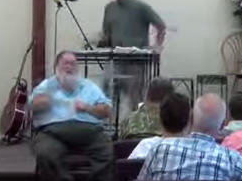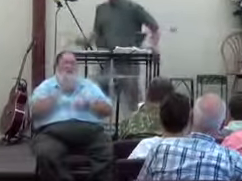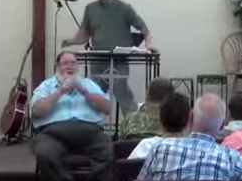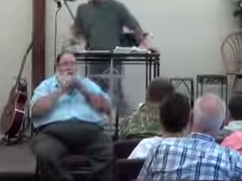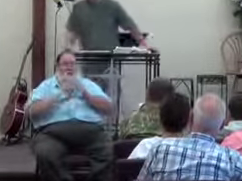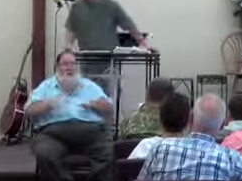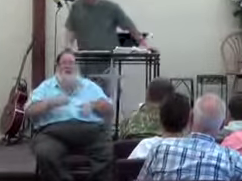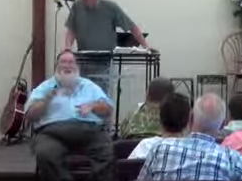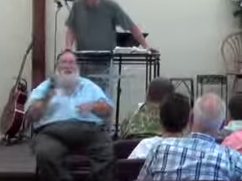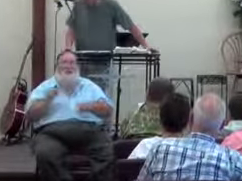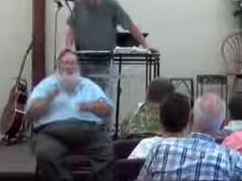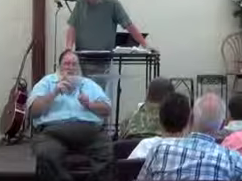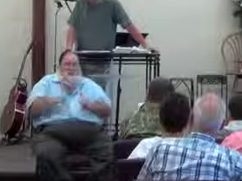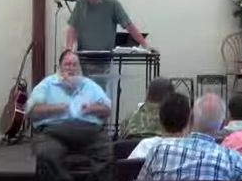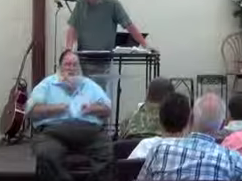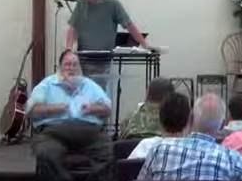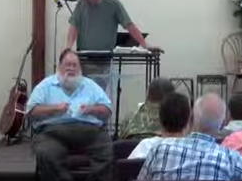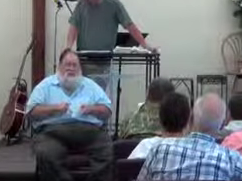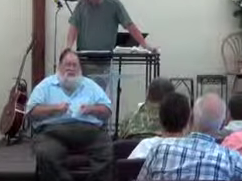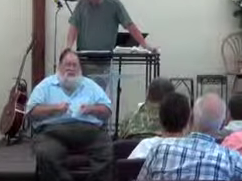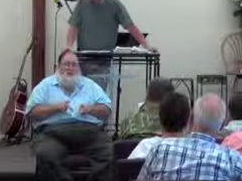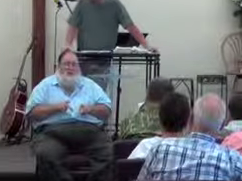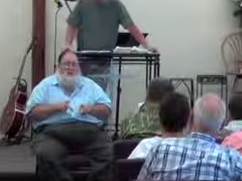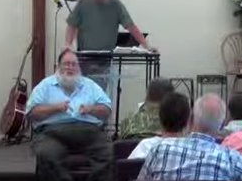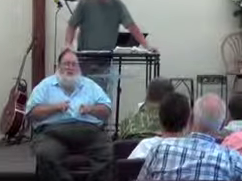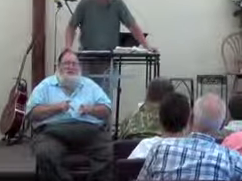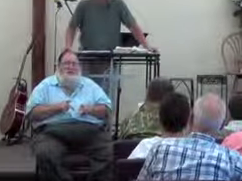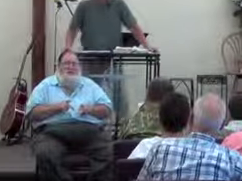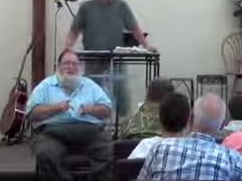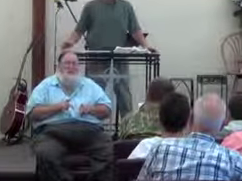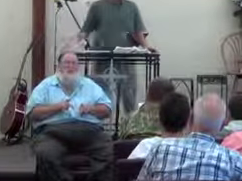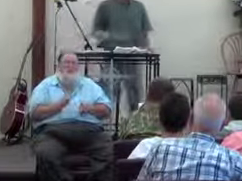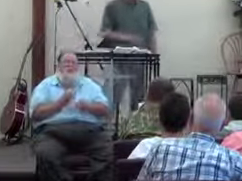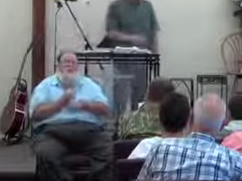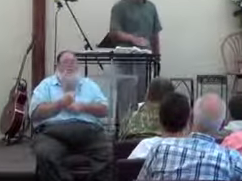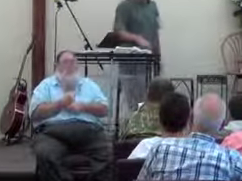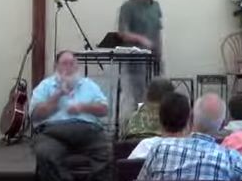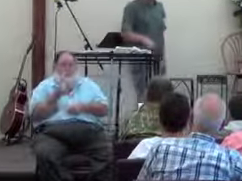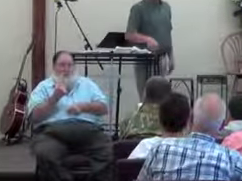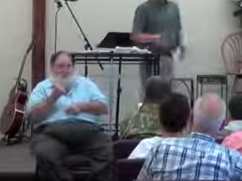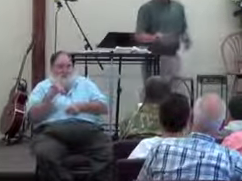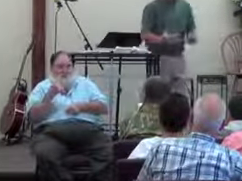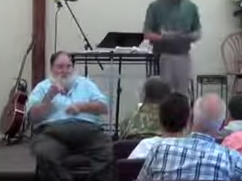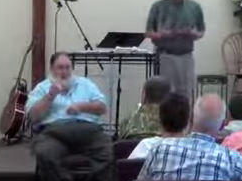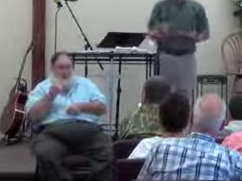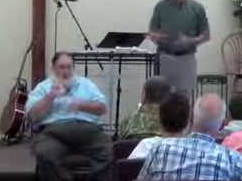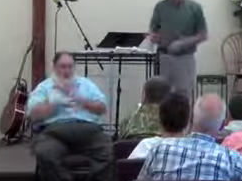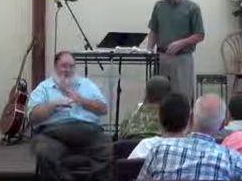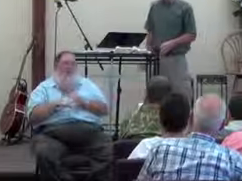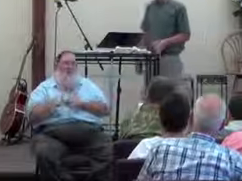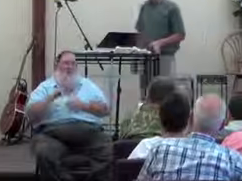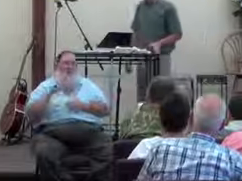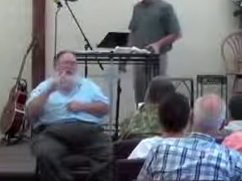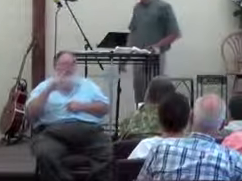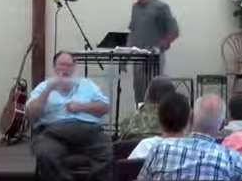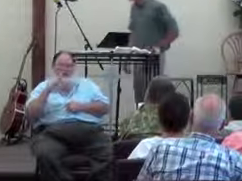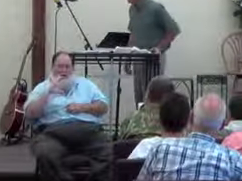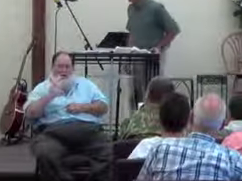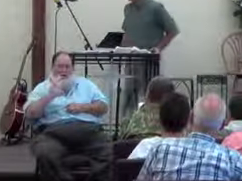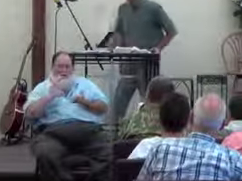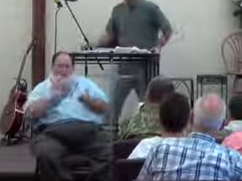stretches it forth, right? He's the one that turns the one into 100 or 1,000. And when we put a little bit of work into it, it seems